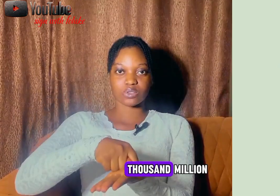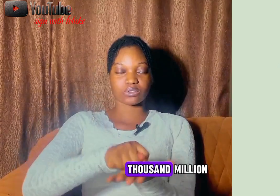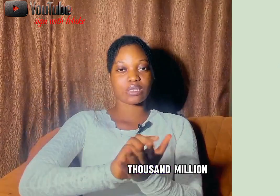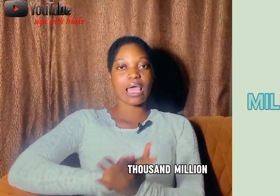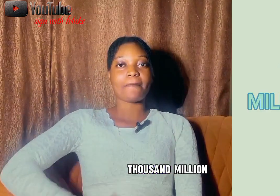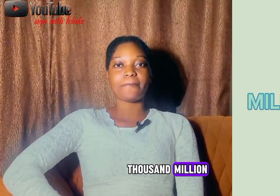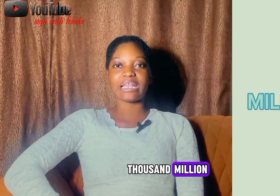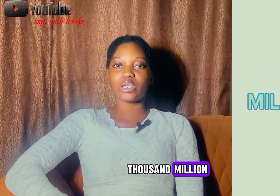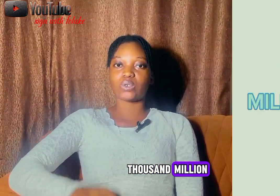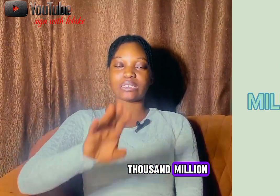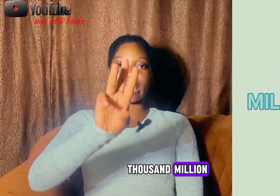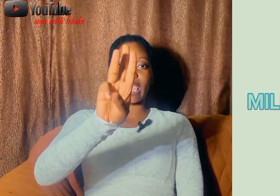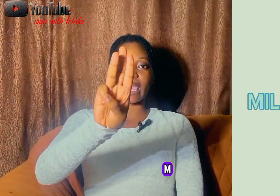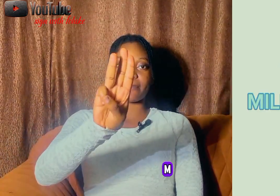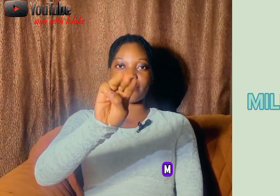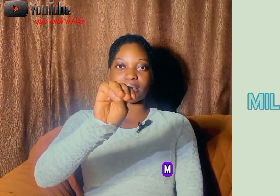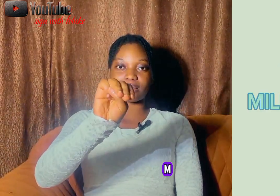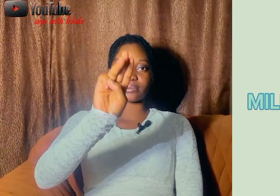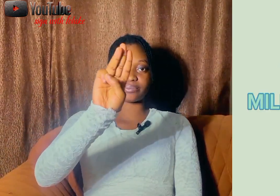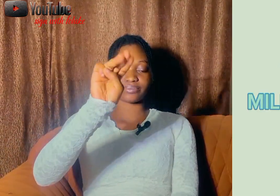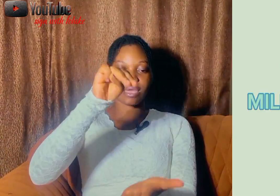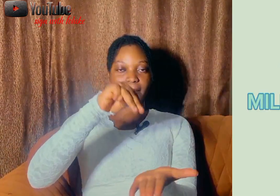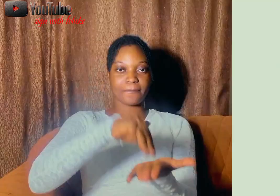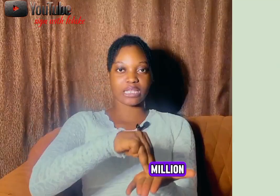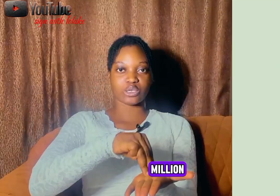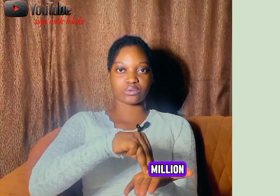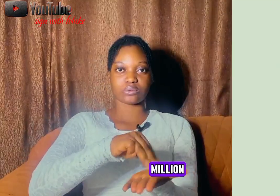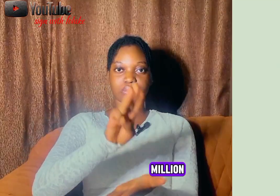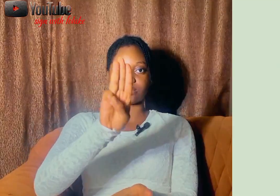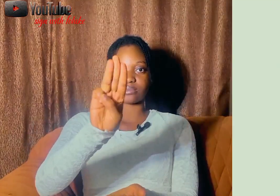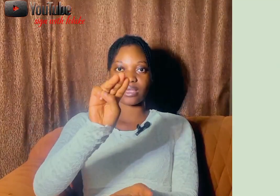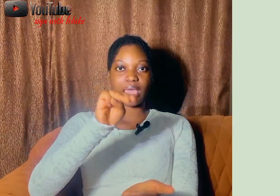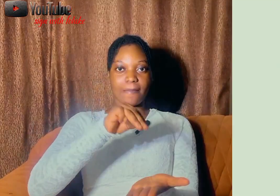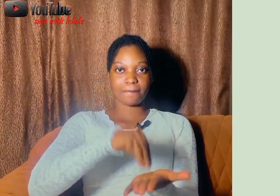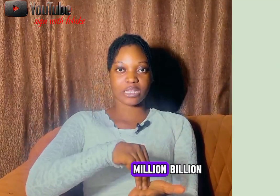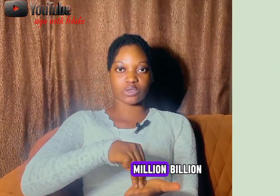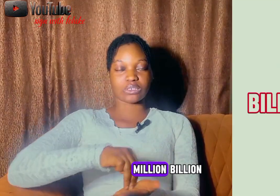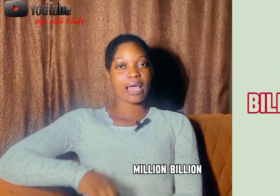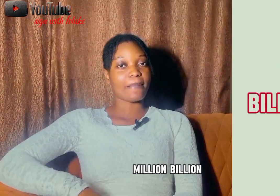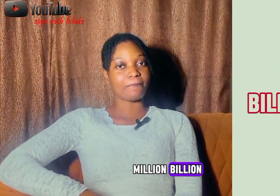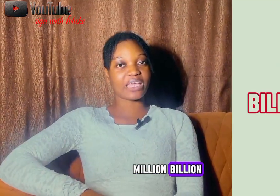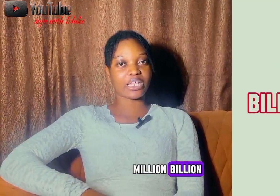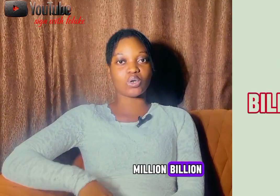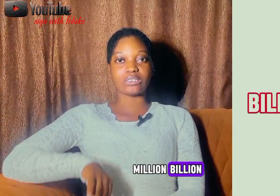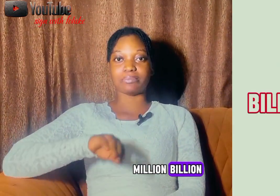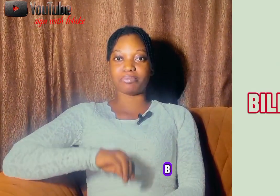thousand. Million, M, million, million. Billion,